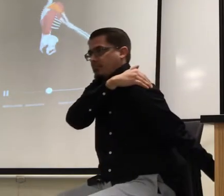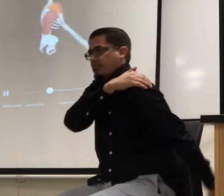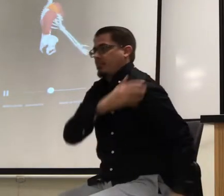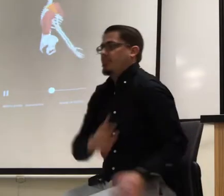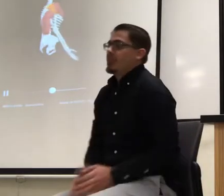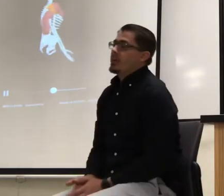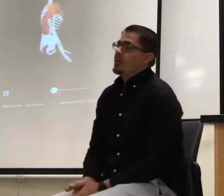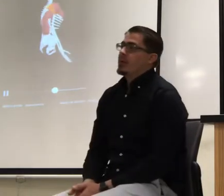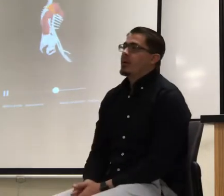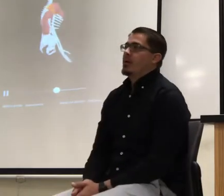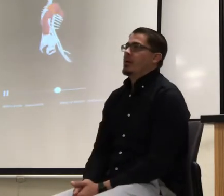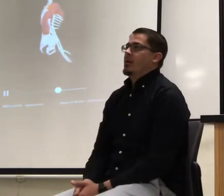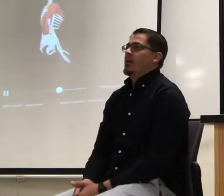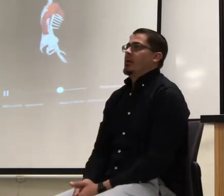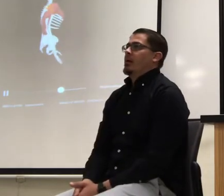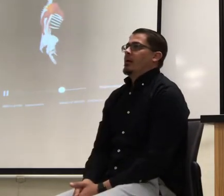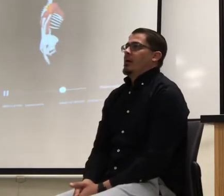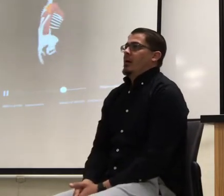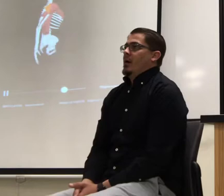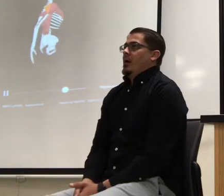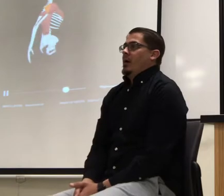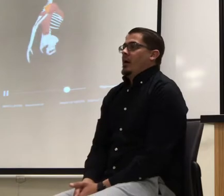extend,